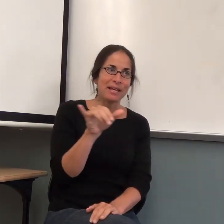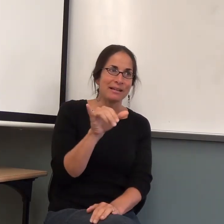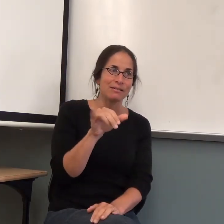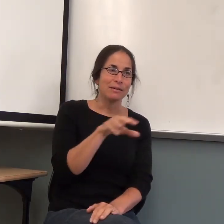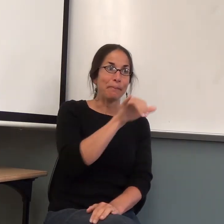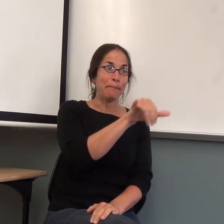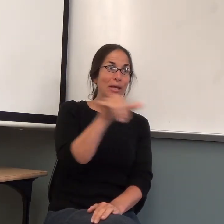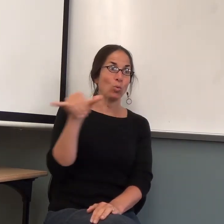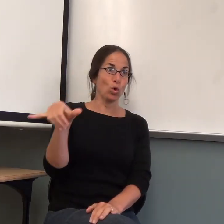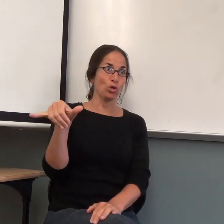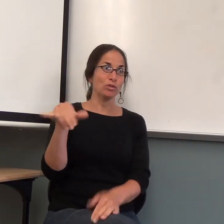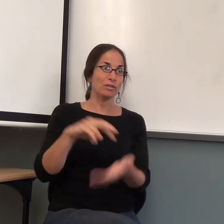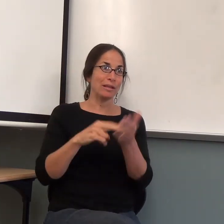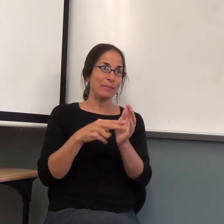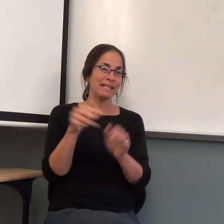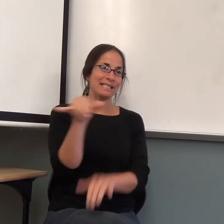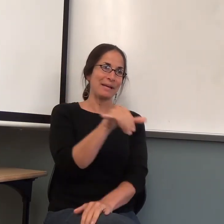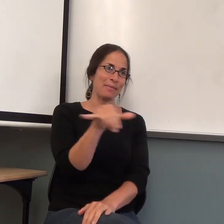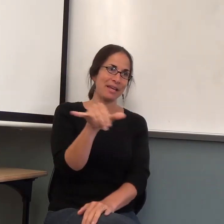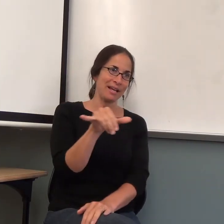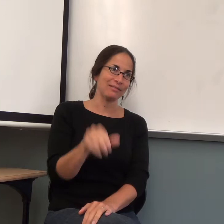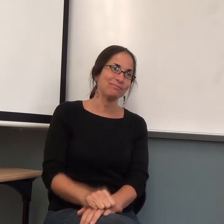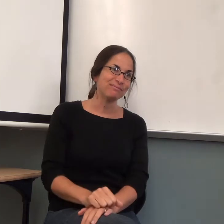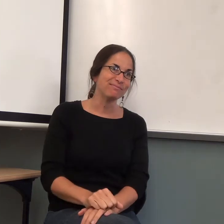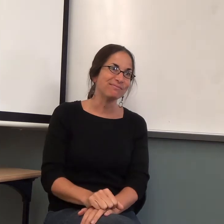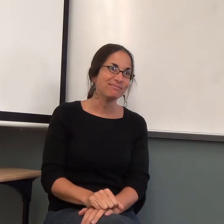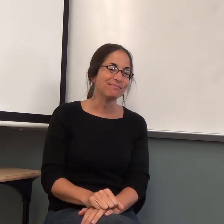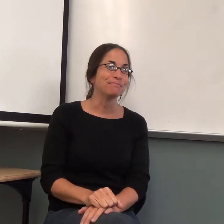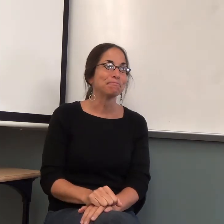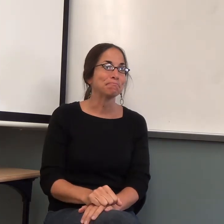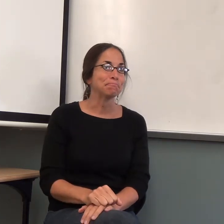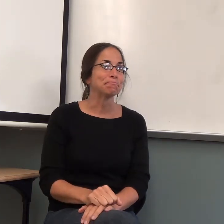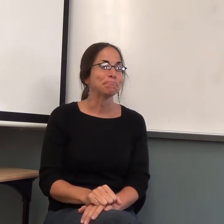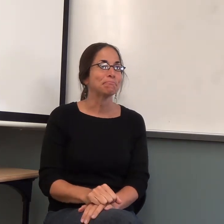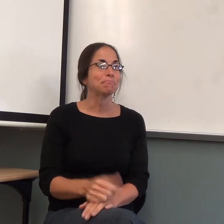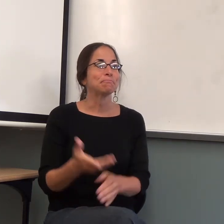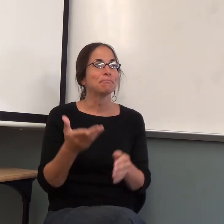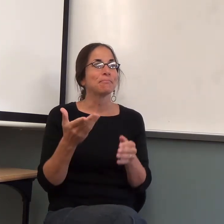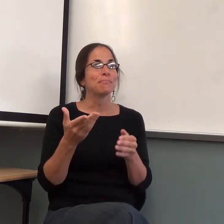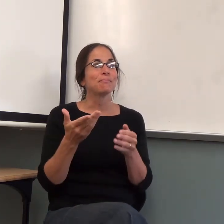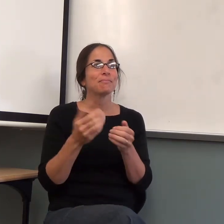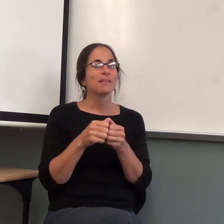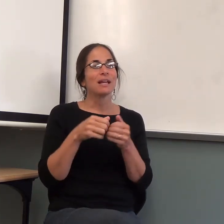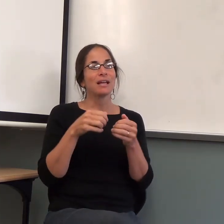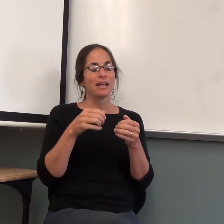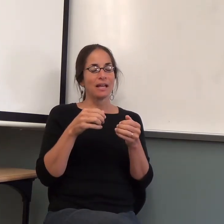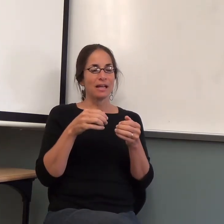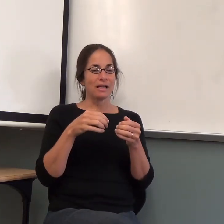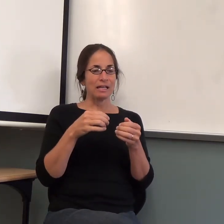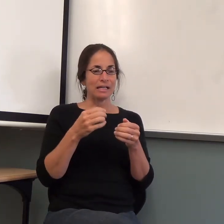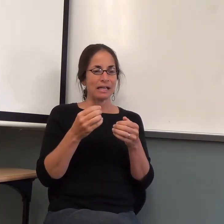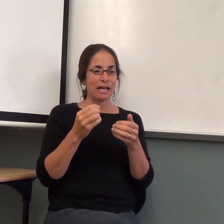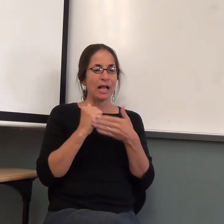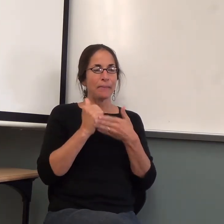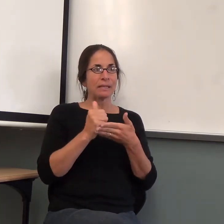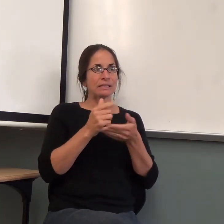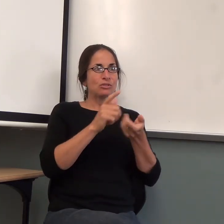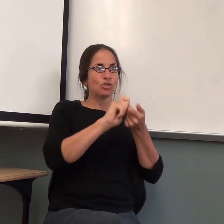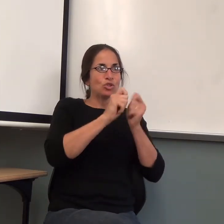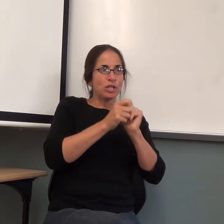words to mean similar things that are normal, commonplace language that we express on a day-to-day basis. How